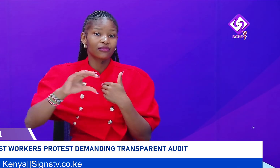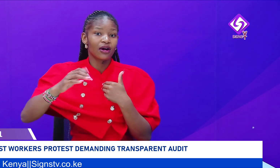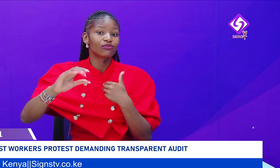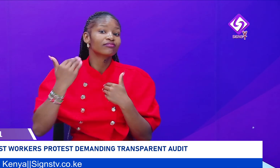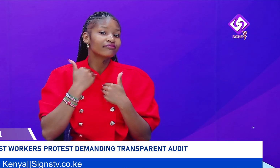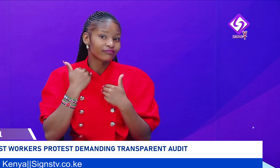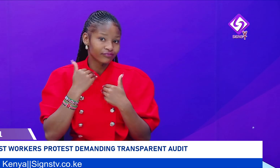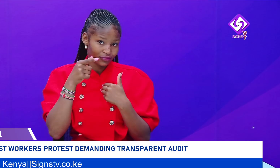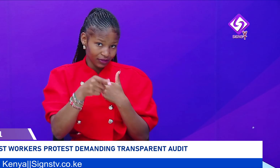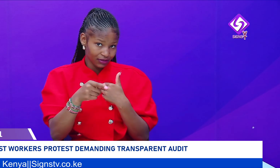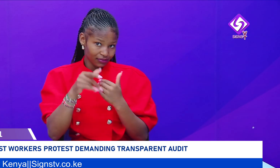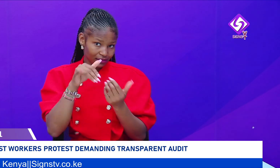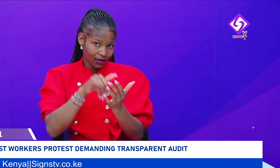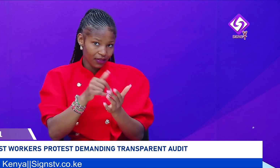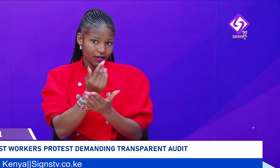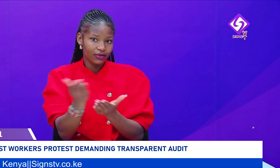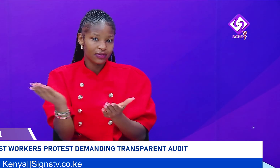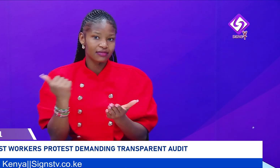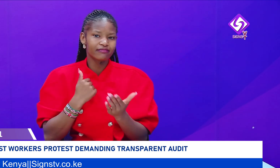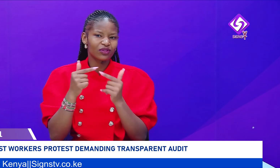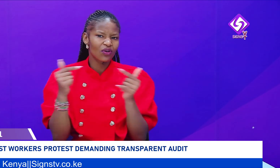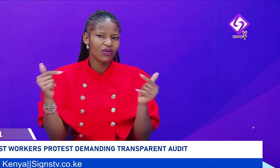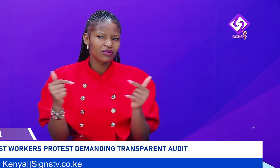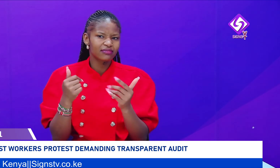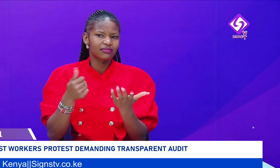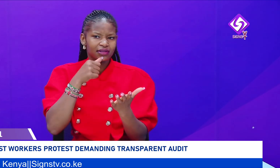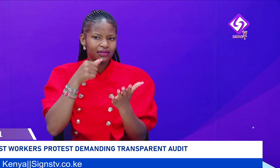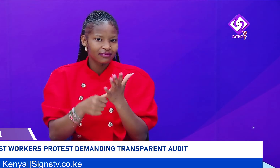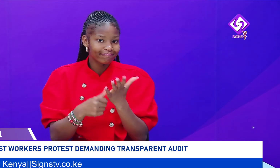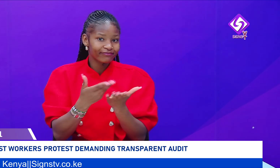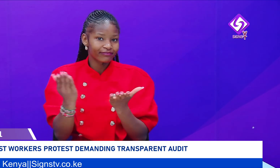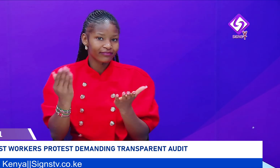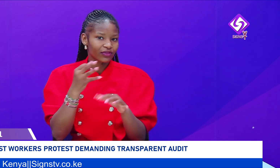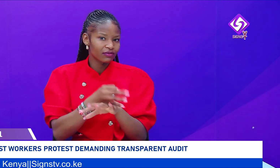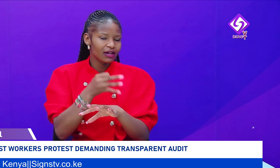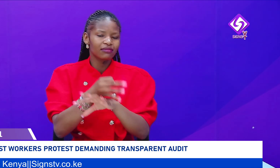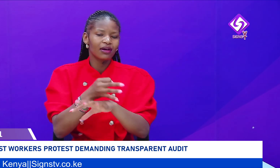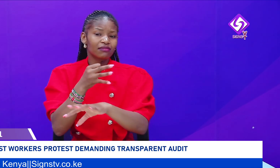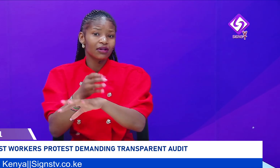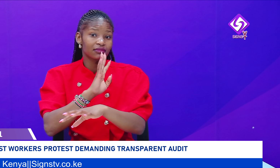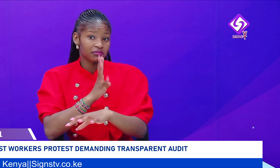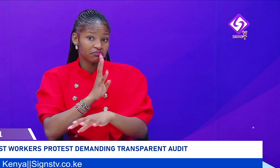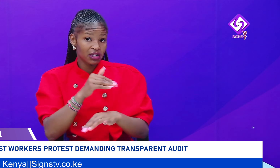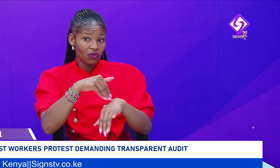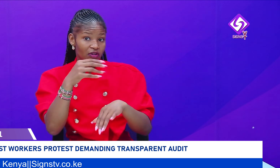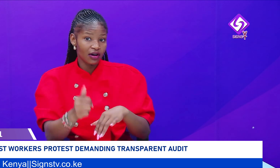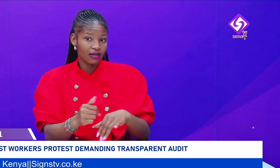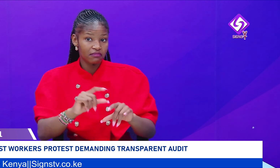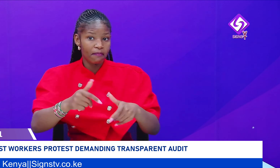The workers are challenging the county's claims that the appointment letters were fake.